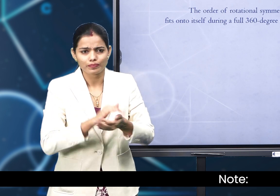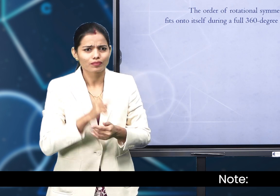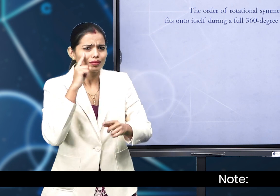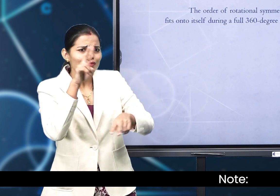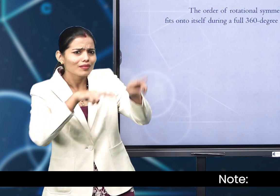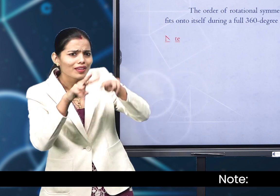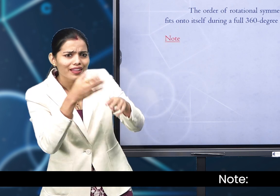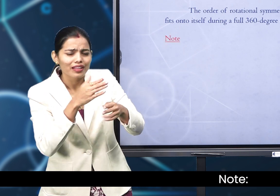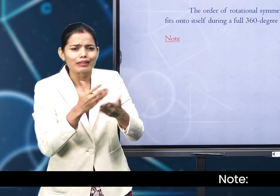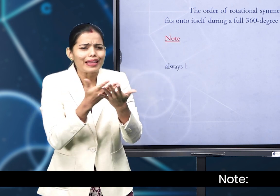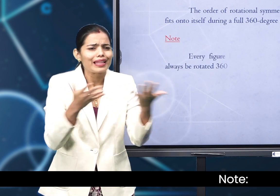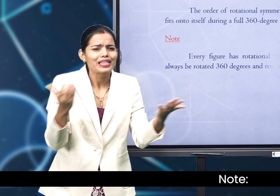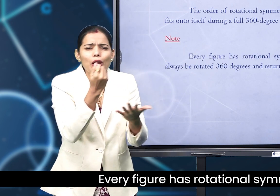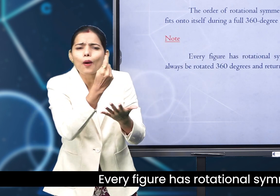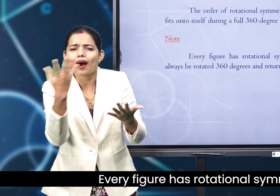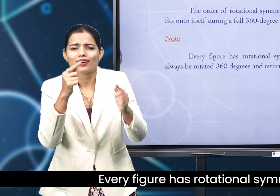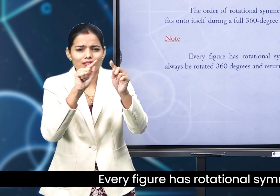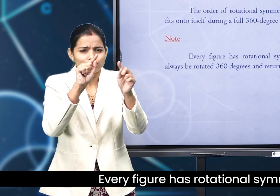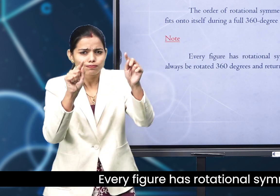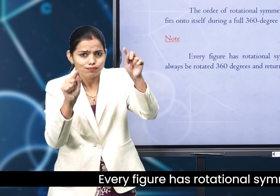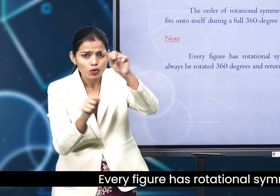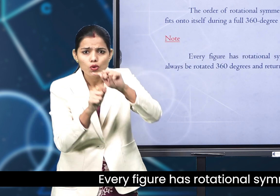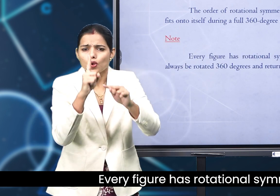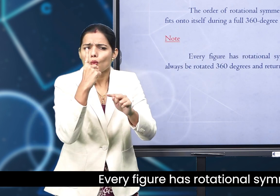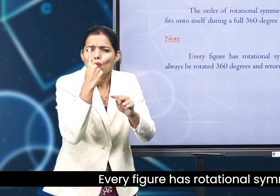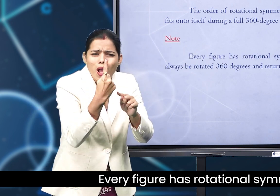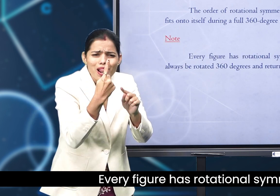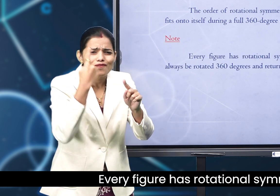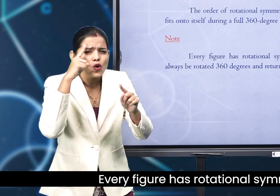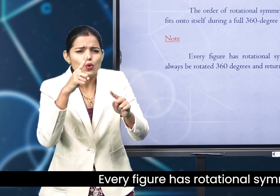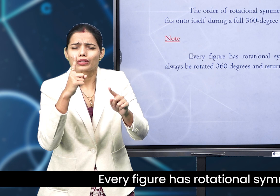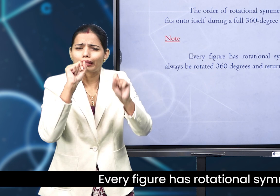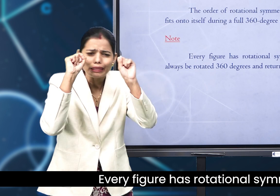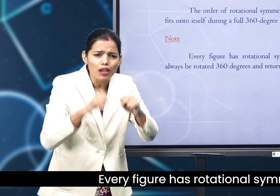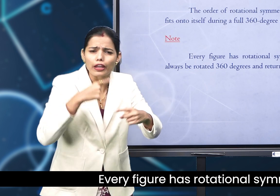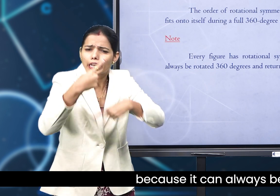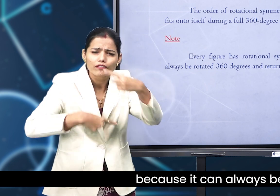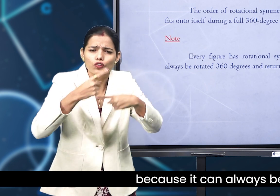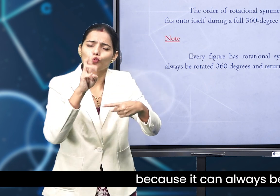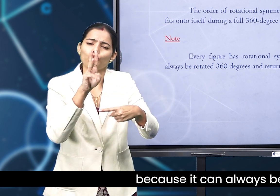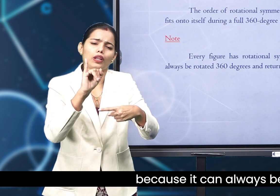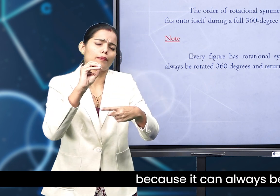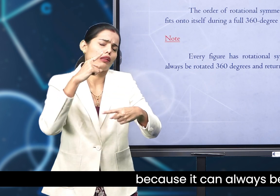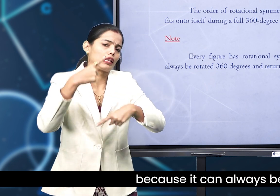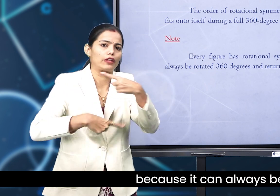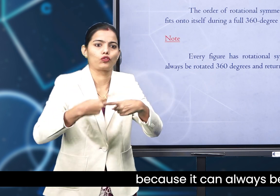Note: every figure has rotational symmetry of order 1. because it can always be